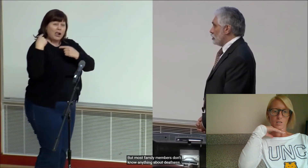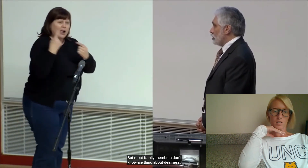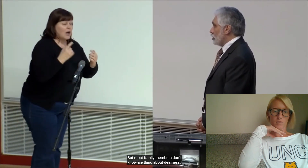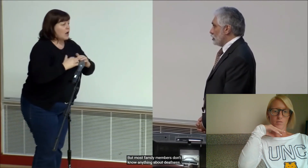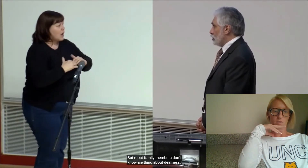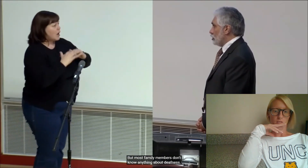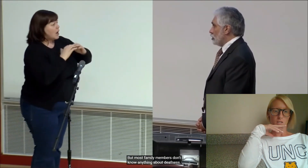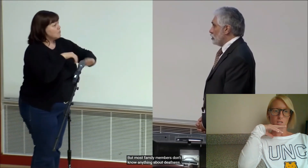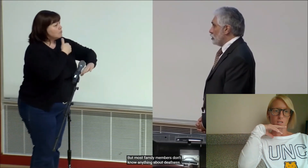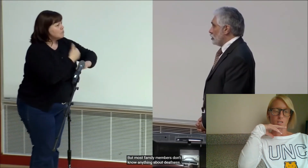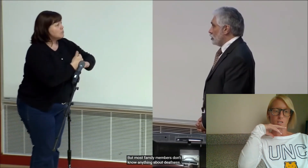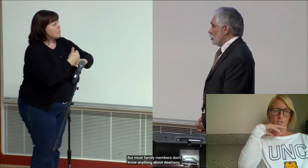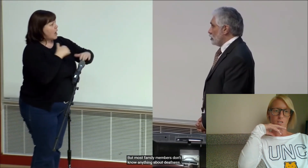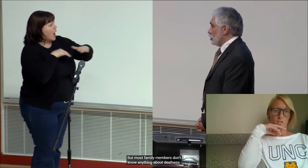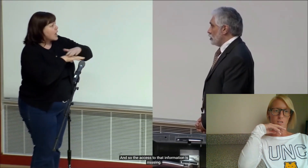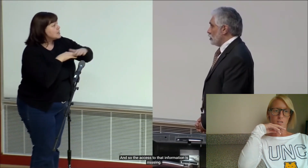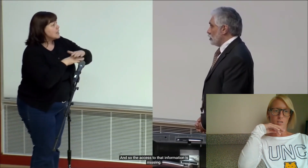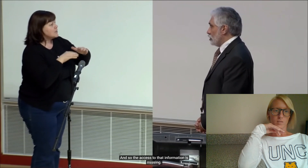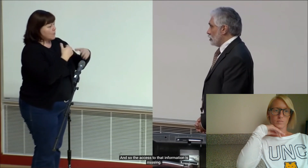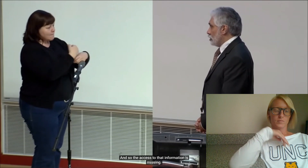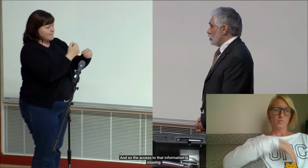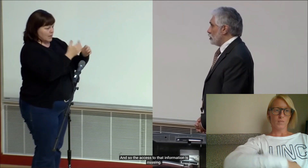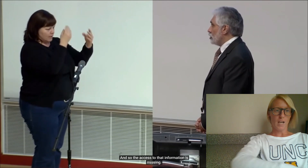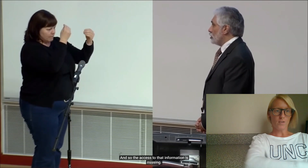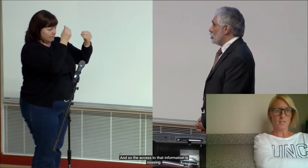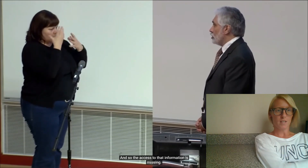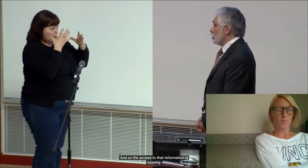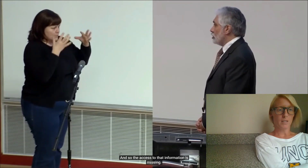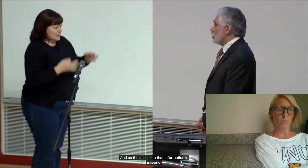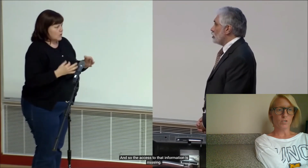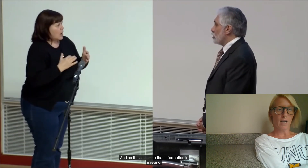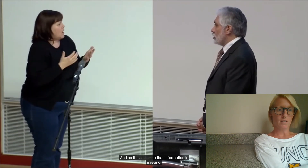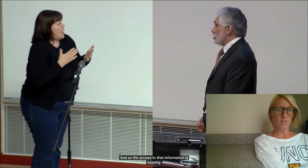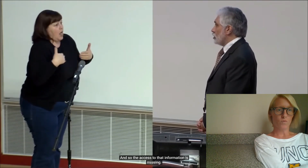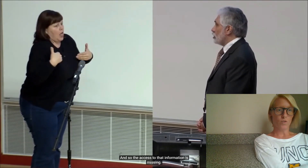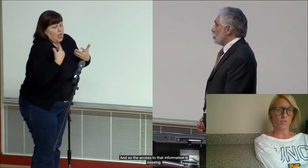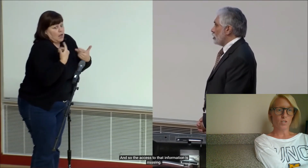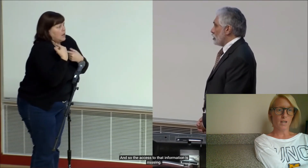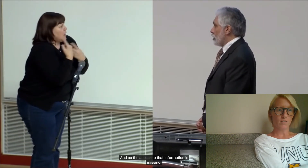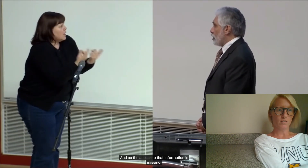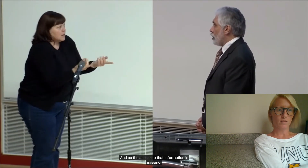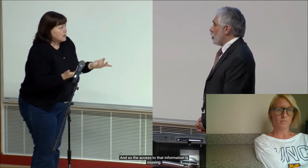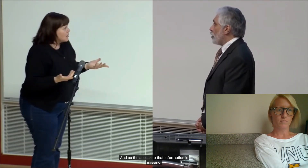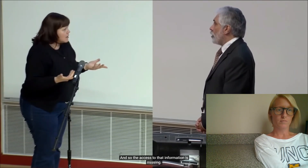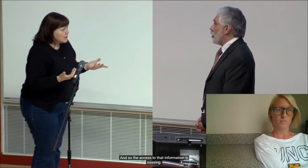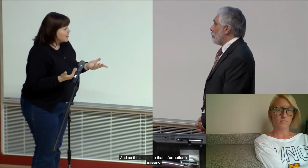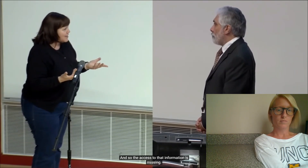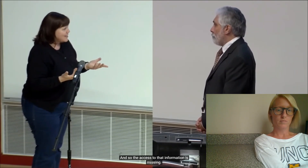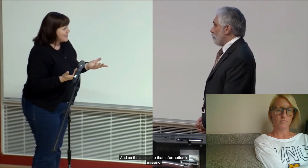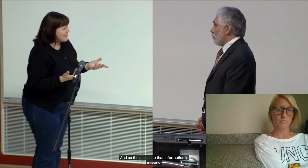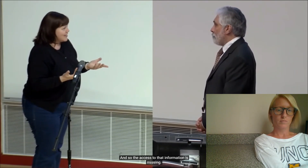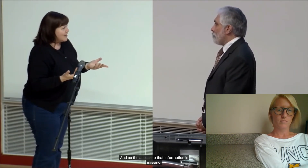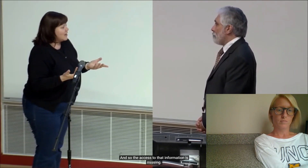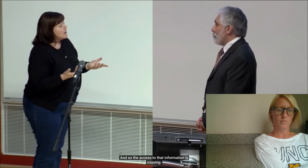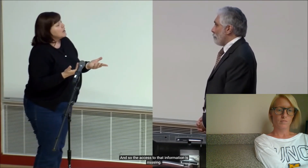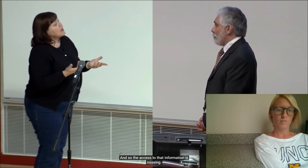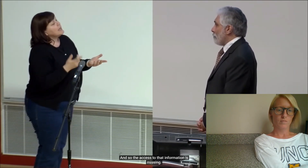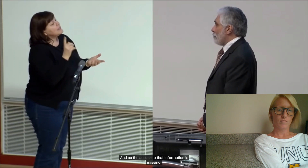comments deafness. of And so how to set up language the for access their to that child. information is